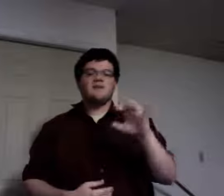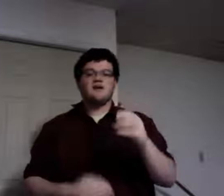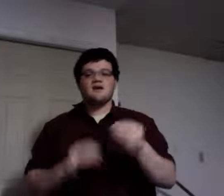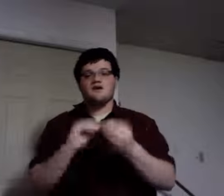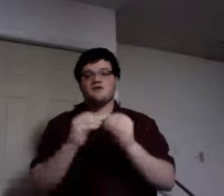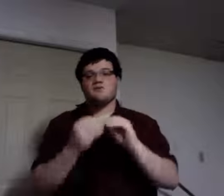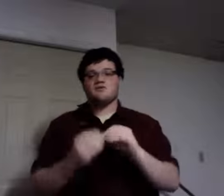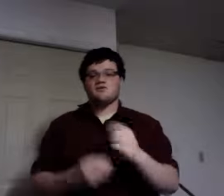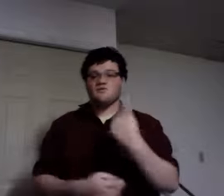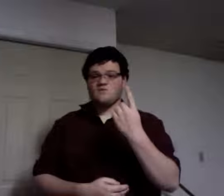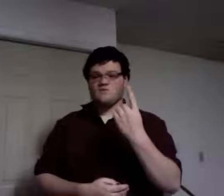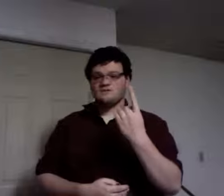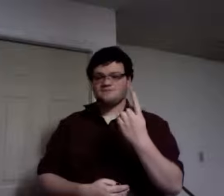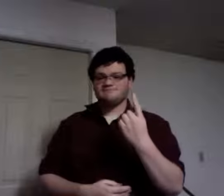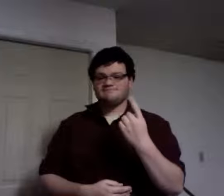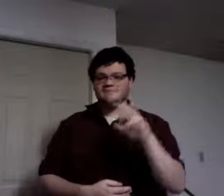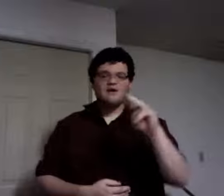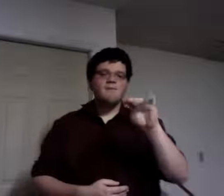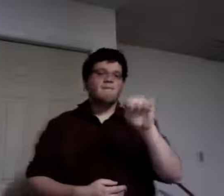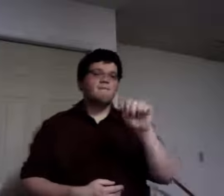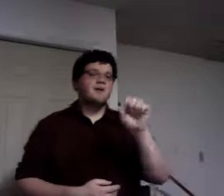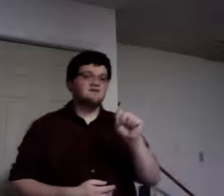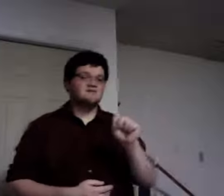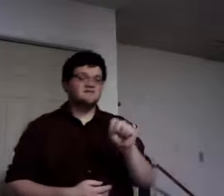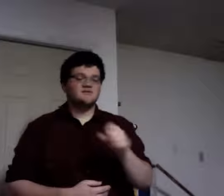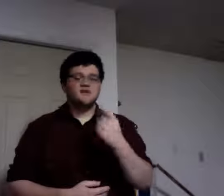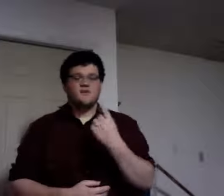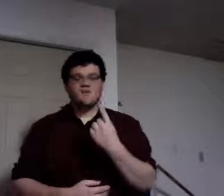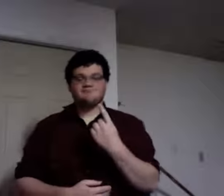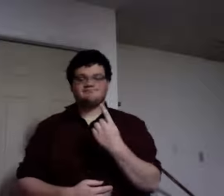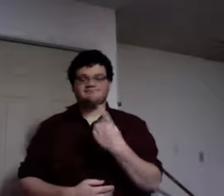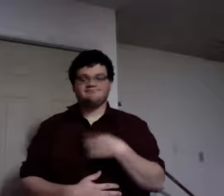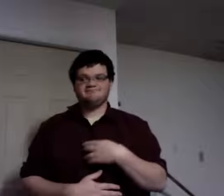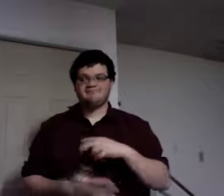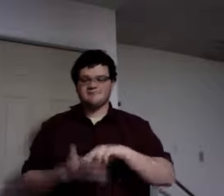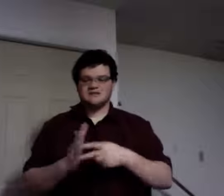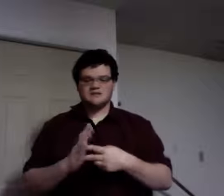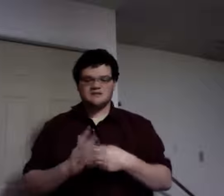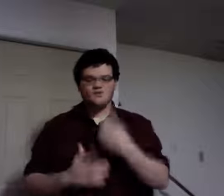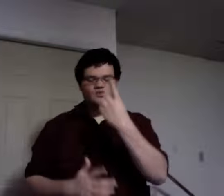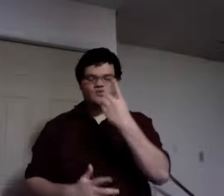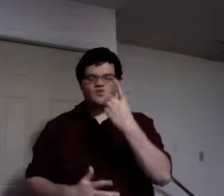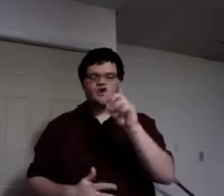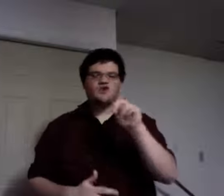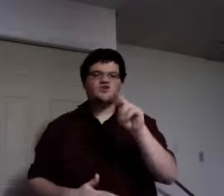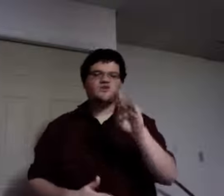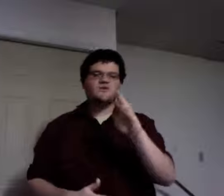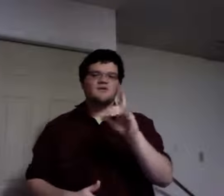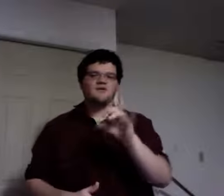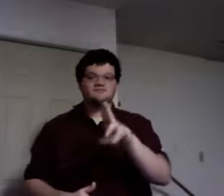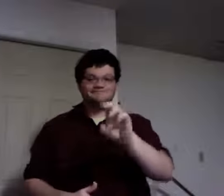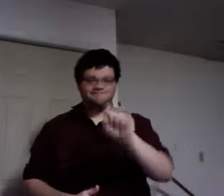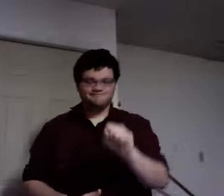one nucleon in its nucleus. But it's being fused, it goes to hydrogen 2, which is deuterium, which is